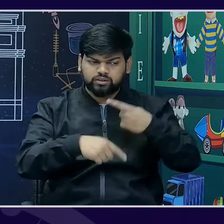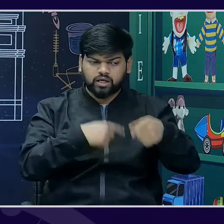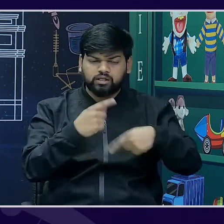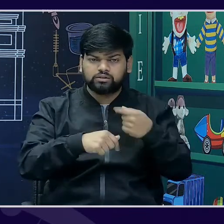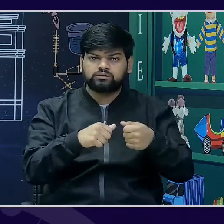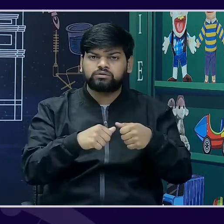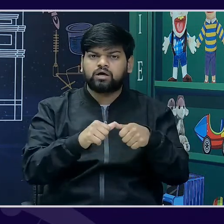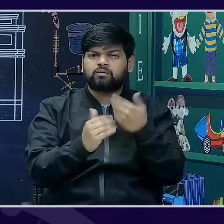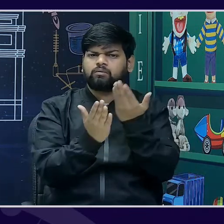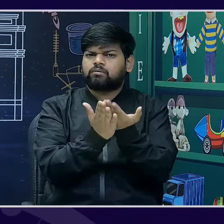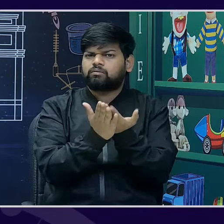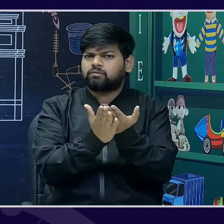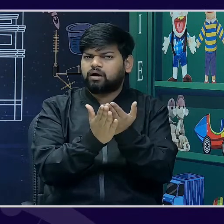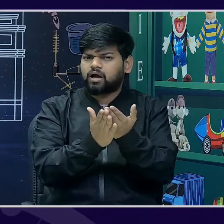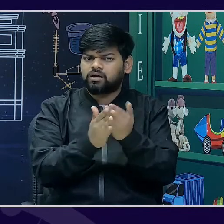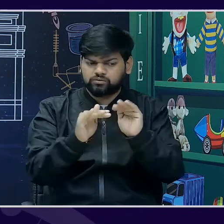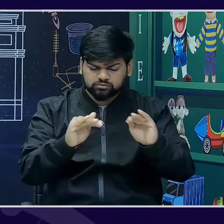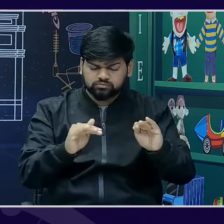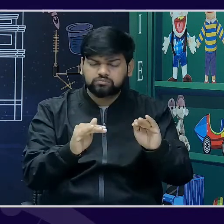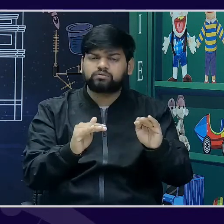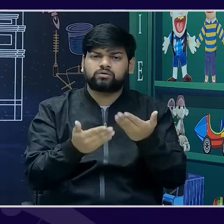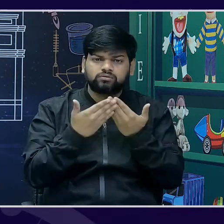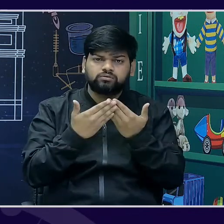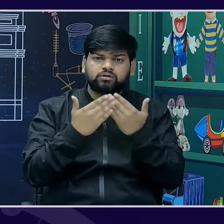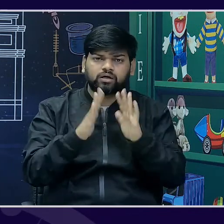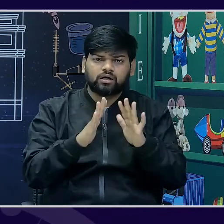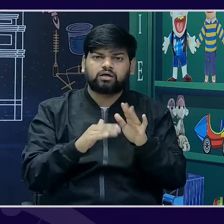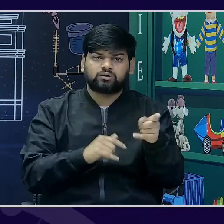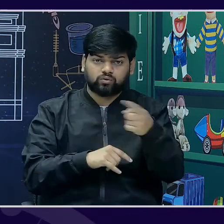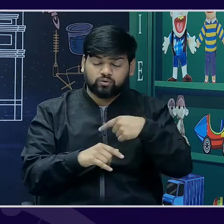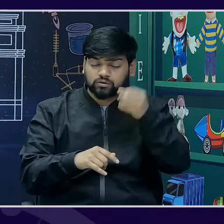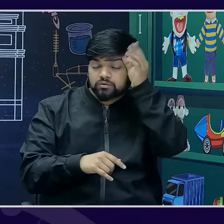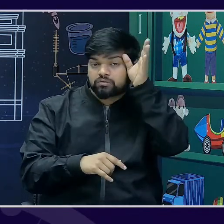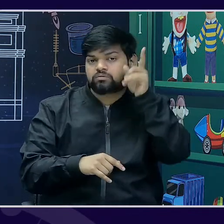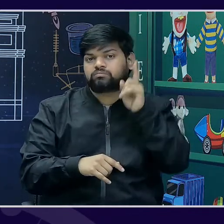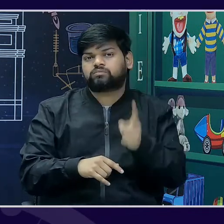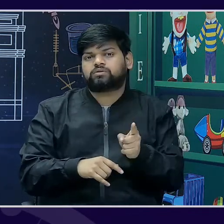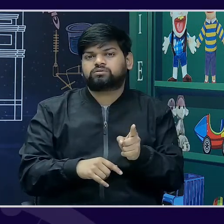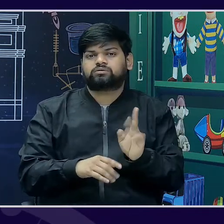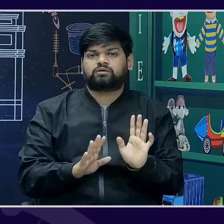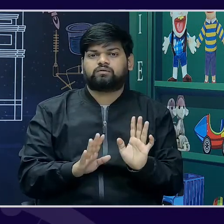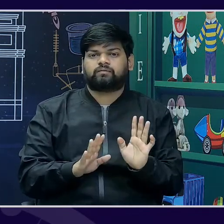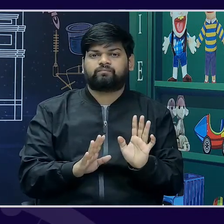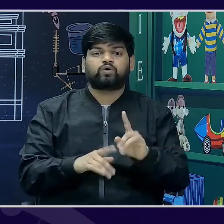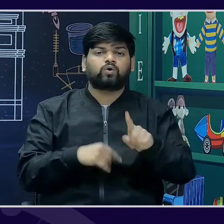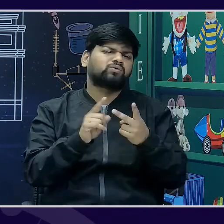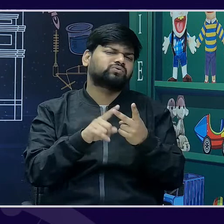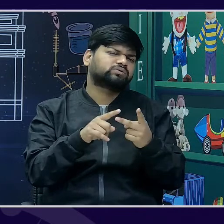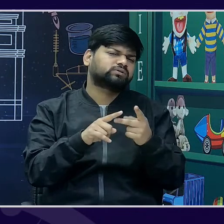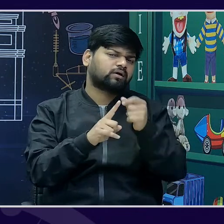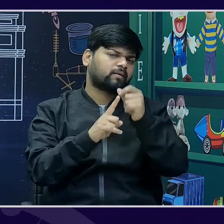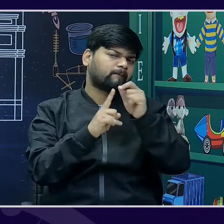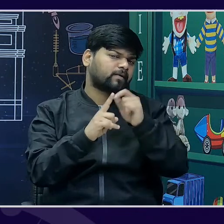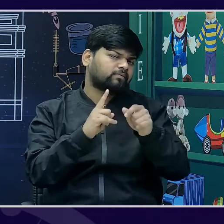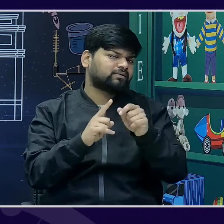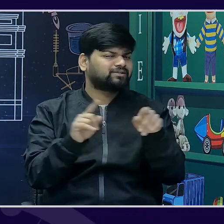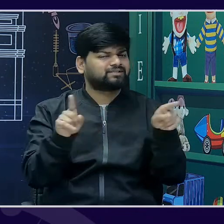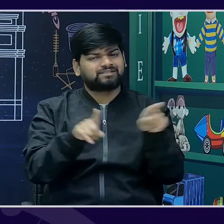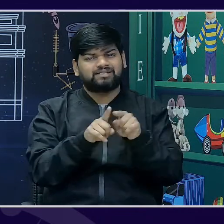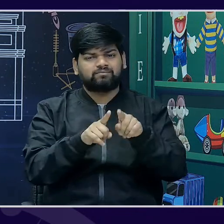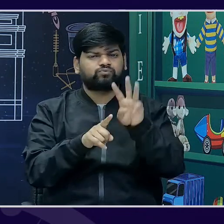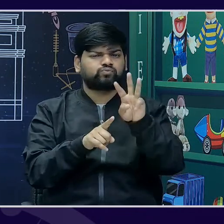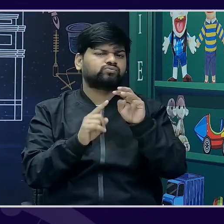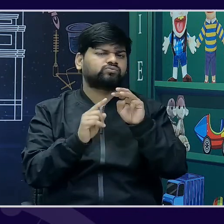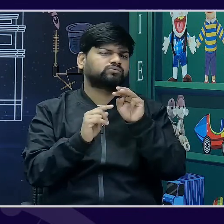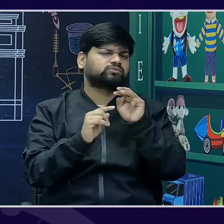5,000. It would be much more, I believe. Kids are being operated upon with only 25-30% of success as